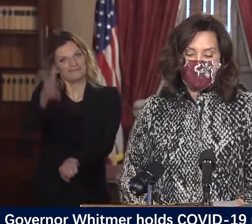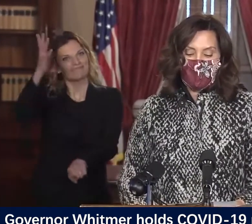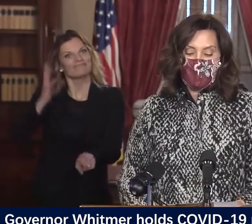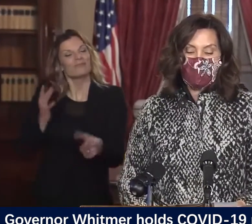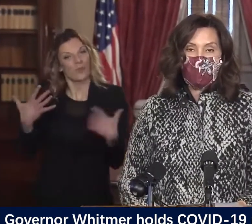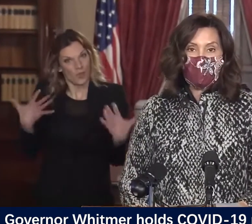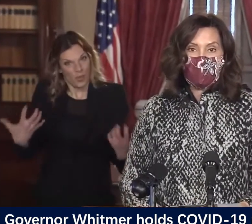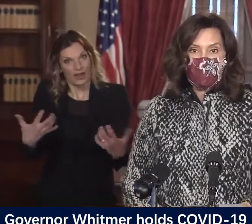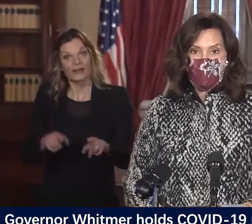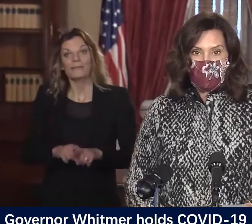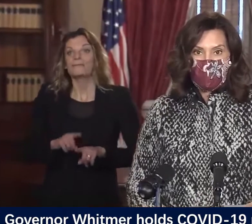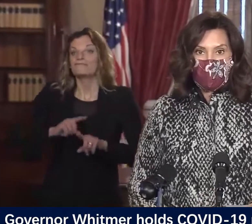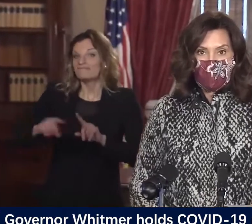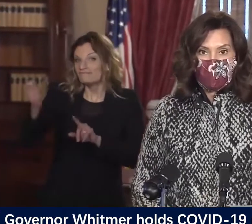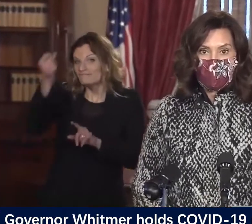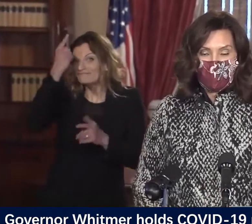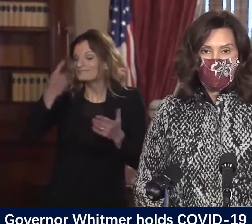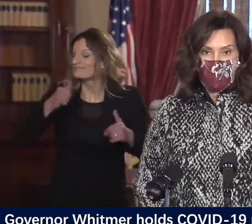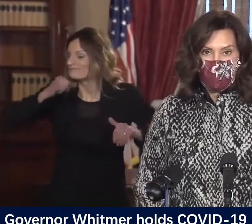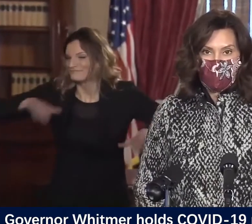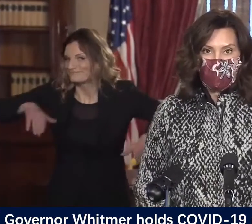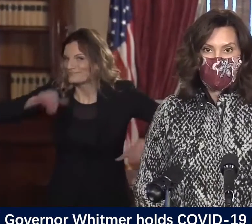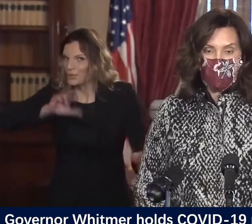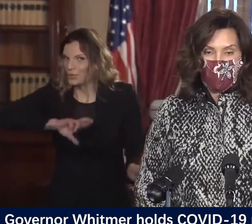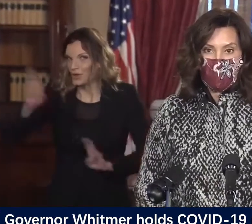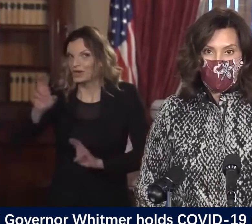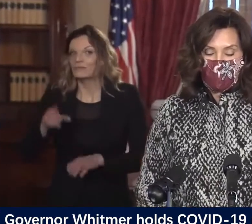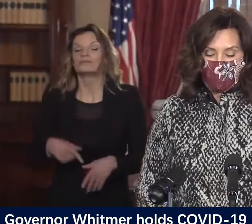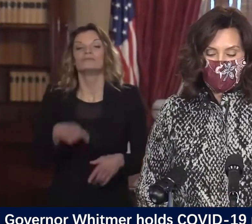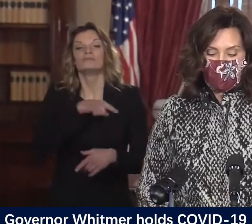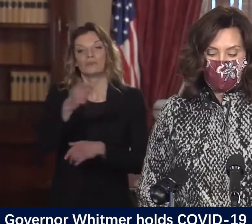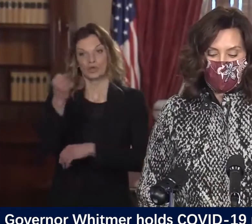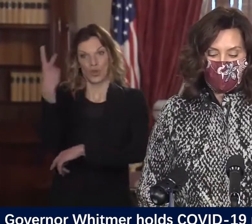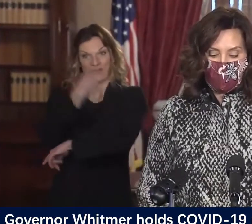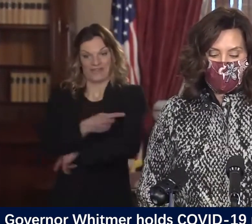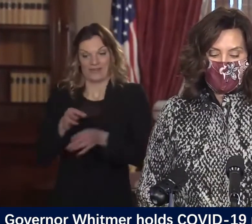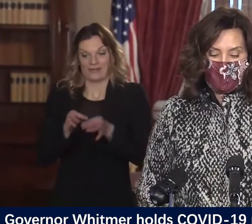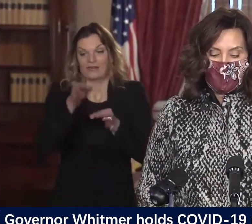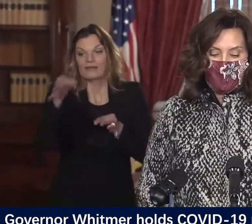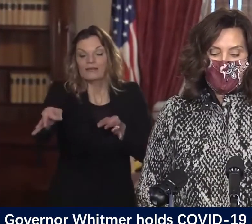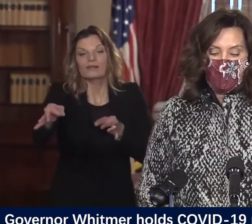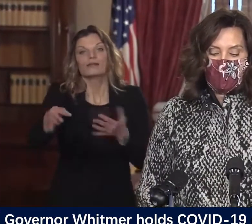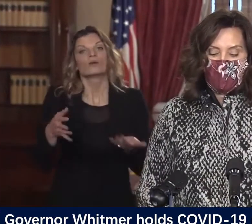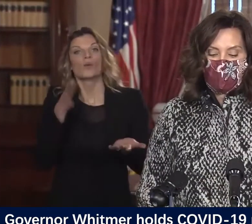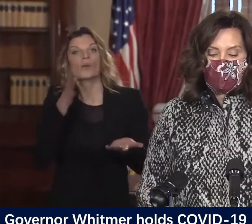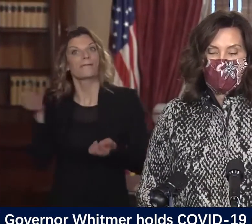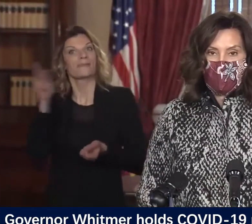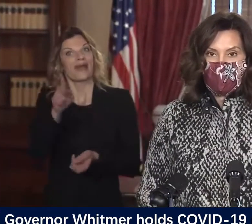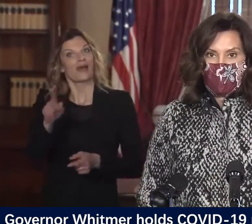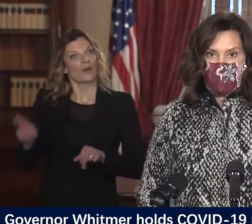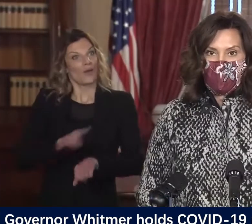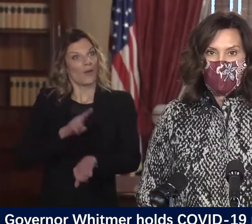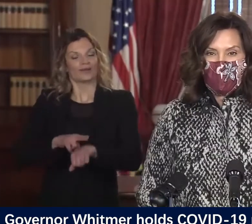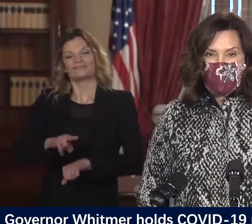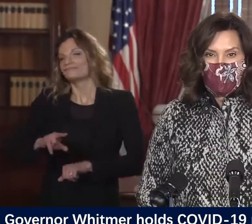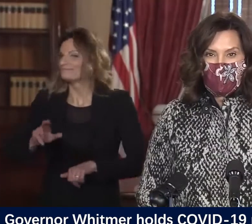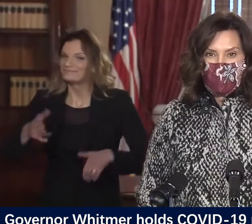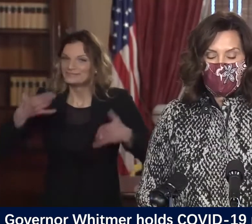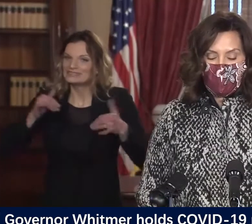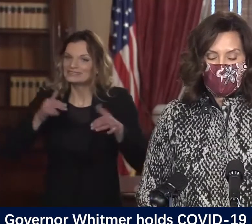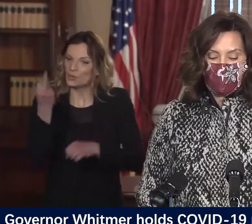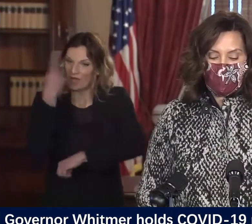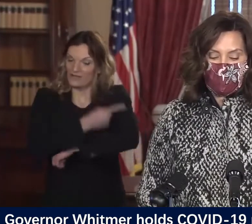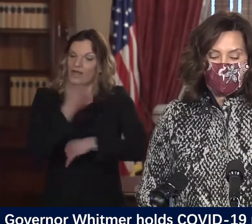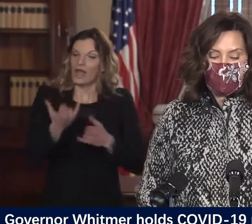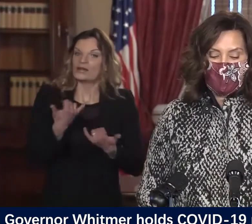days, assuming that our trajectory doesn't get worse, so you can know what to expect. Over the next 12 days, we will be looking